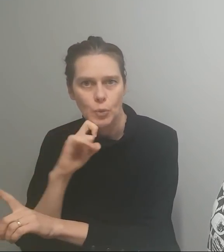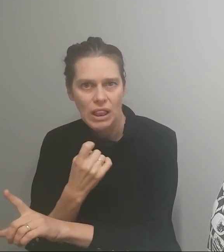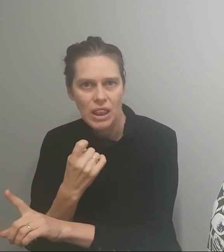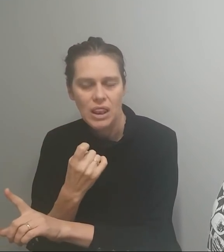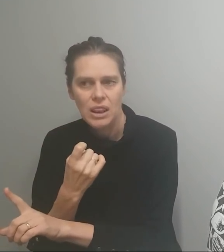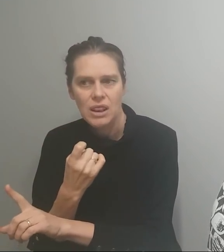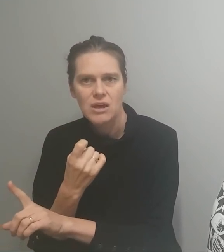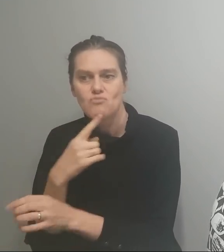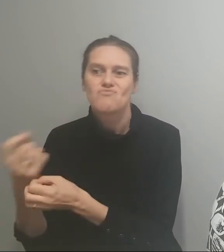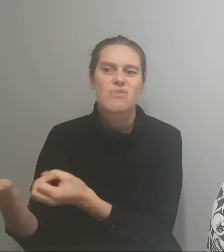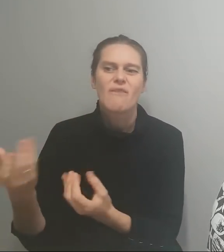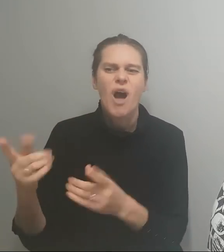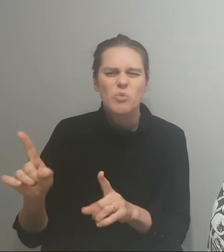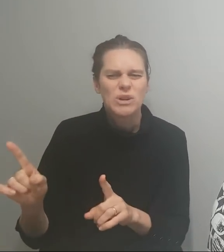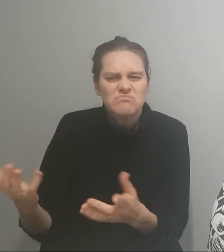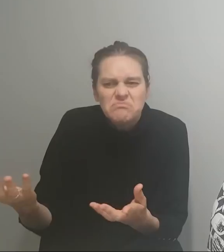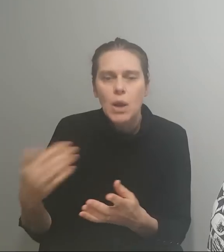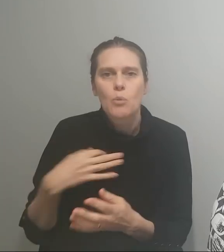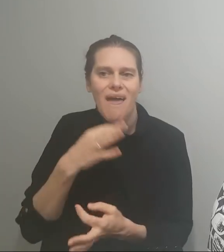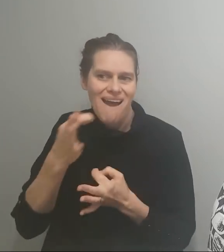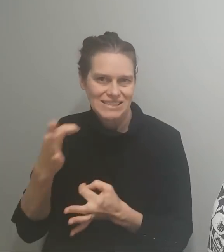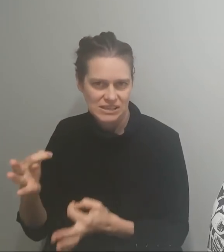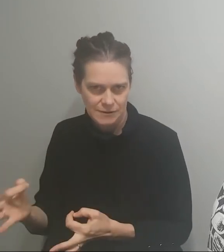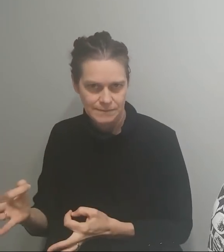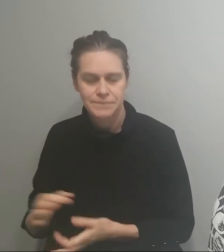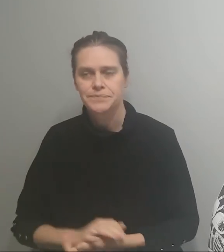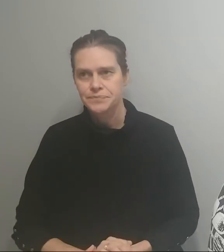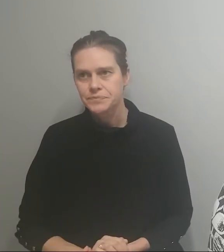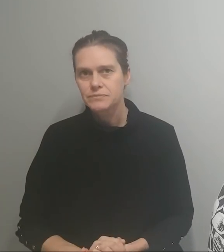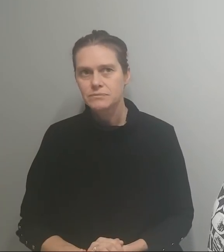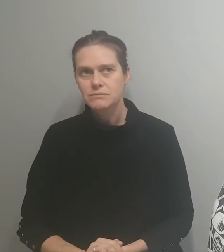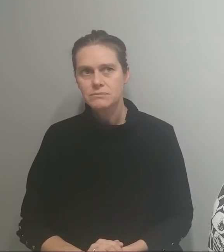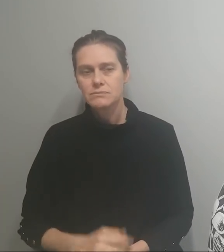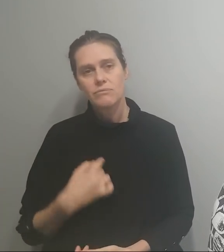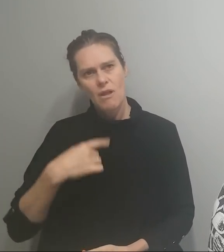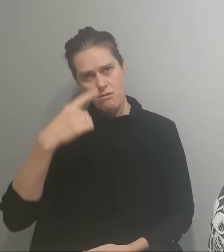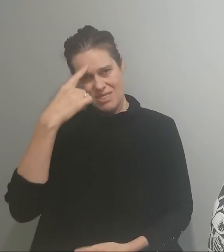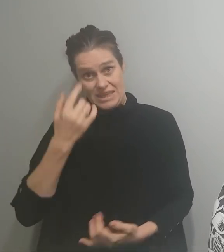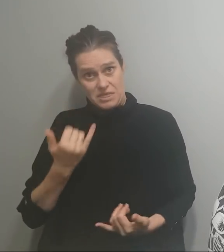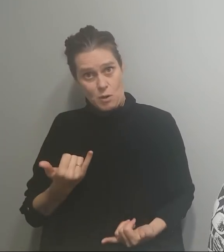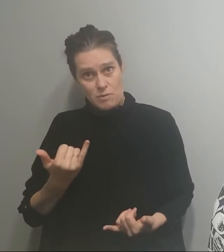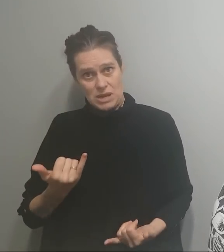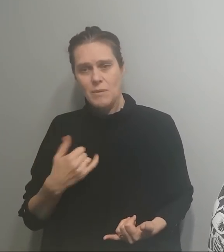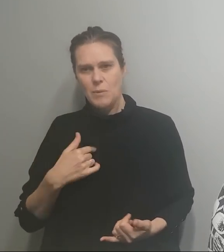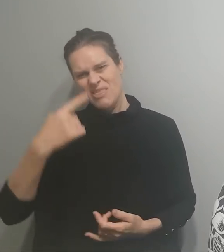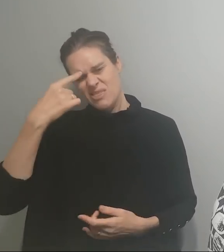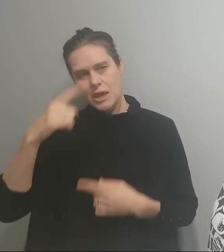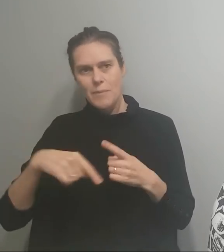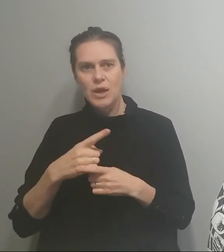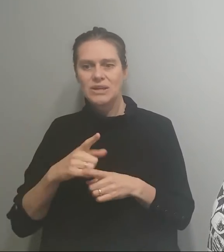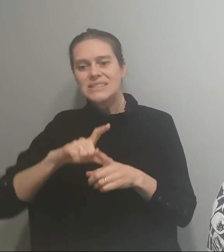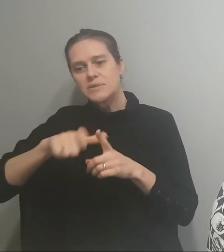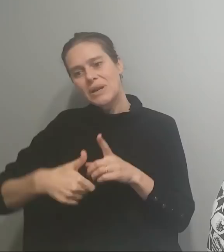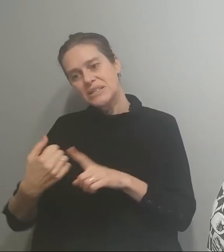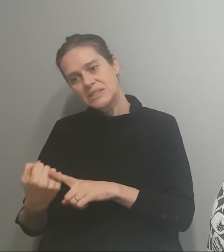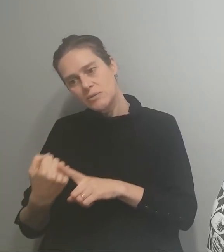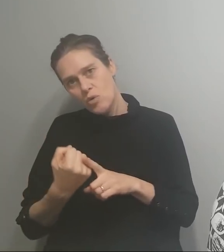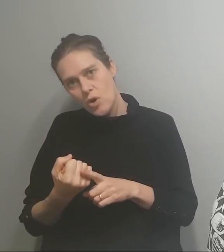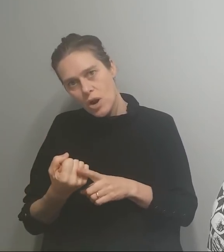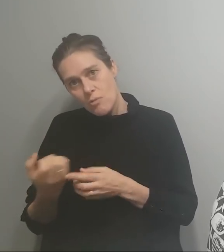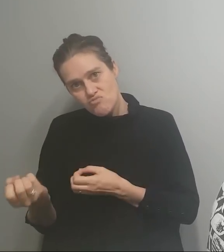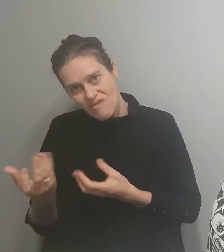can provide. But I think it's currently we probably think about disability support providers in terms of the people that